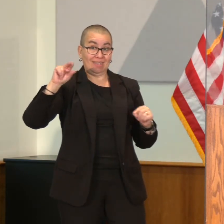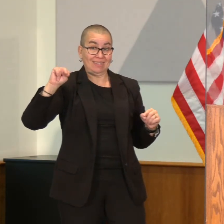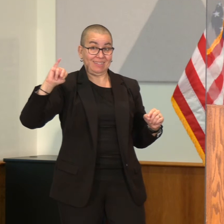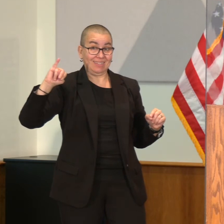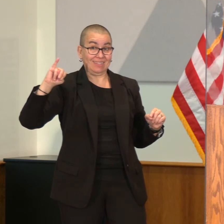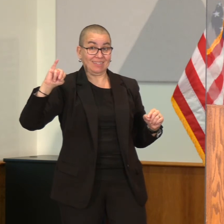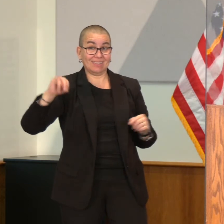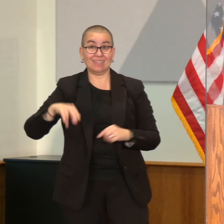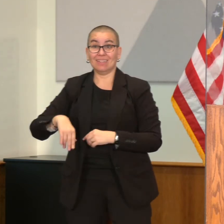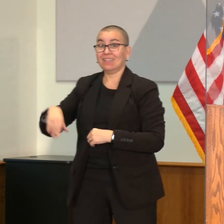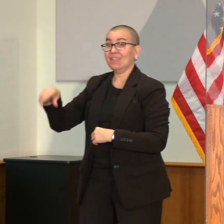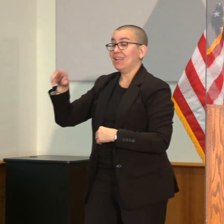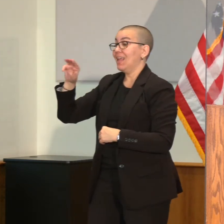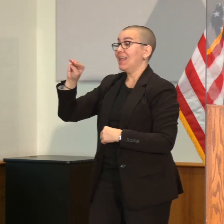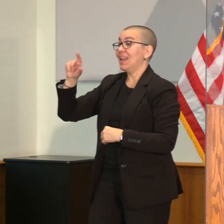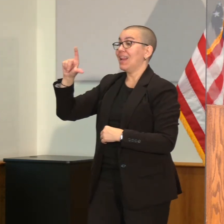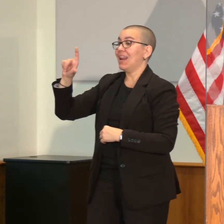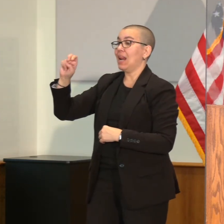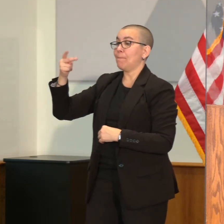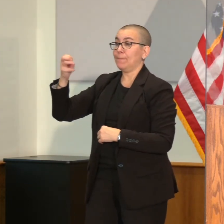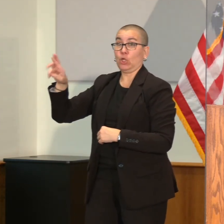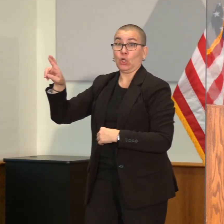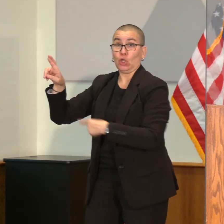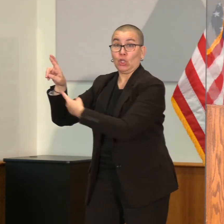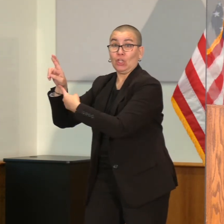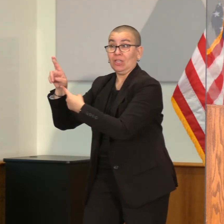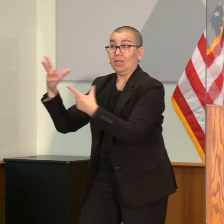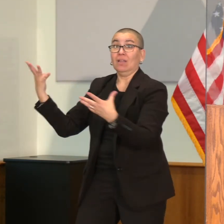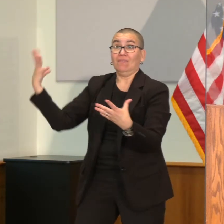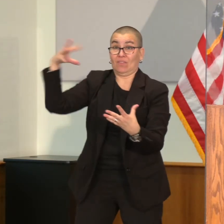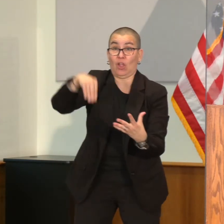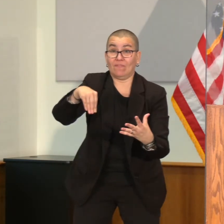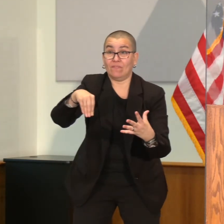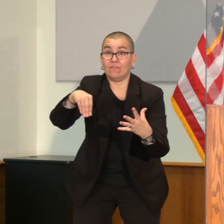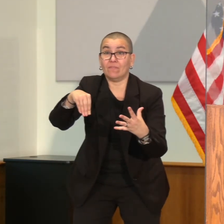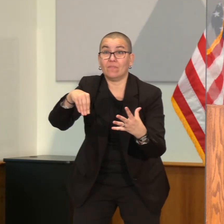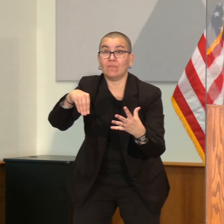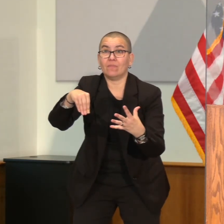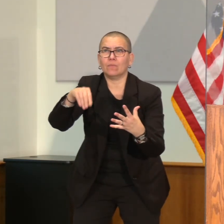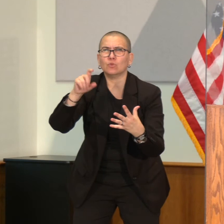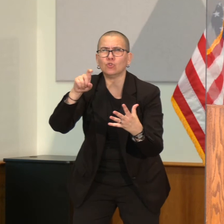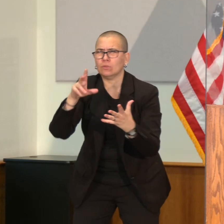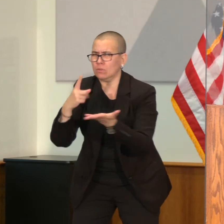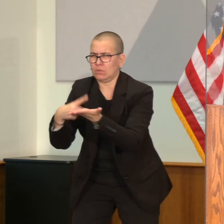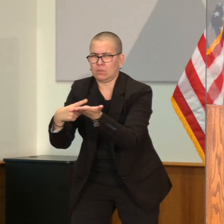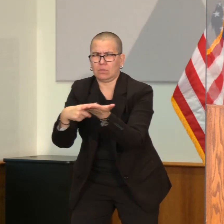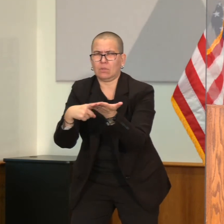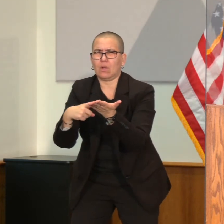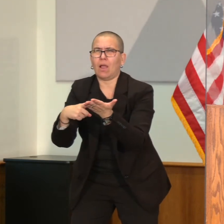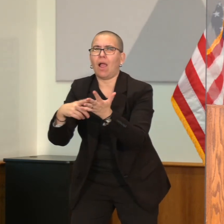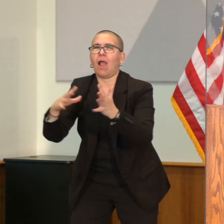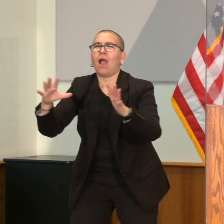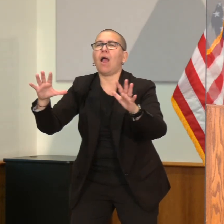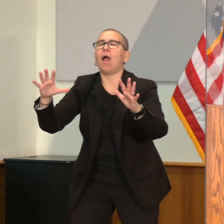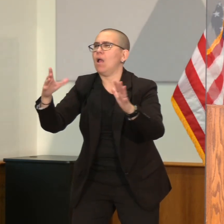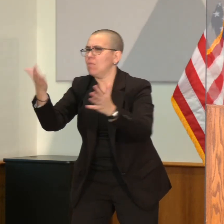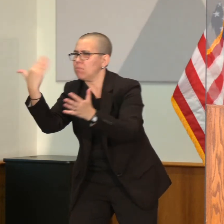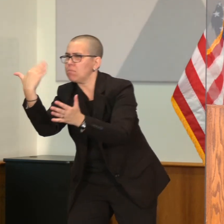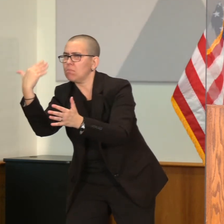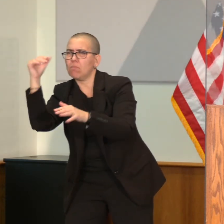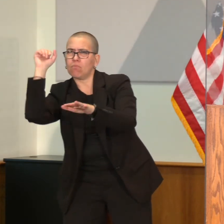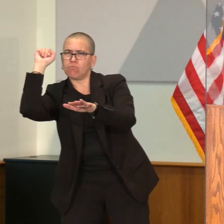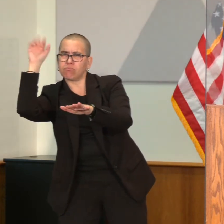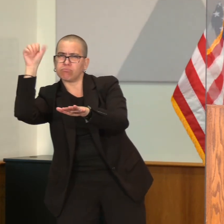where the work should happen. And there should be a mixture of private conversations and public hearings where these